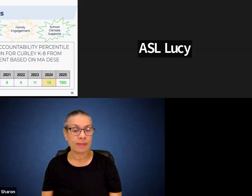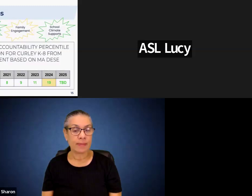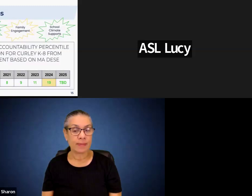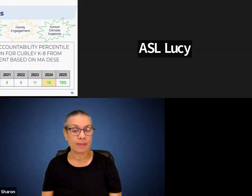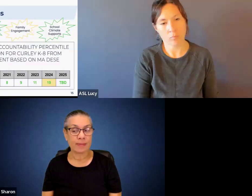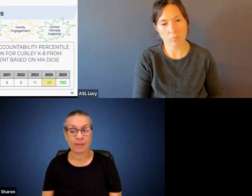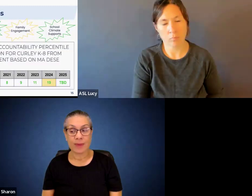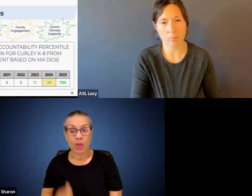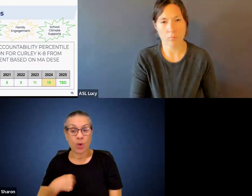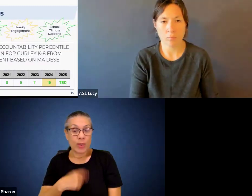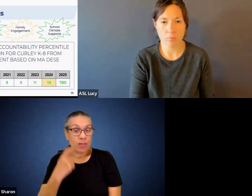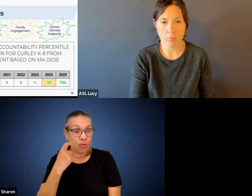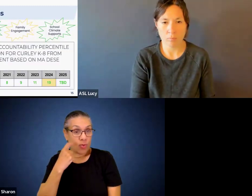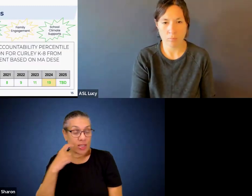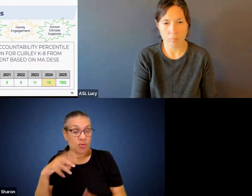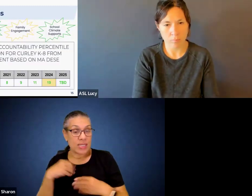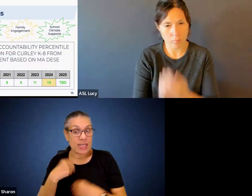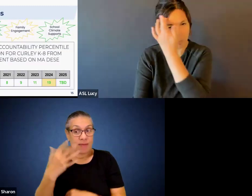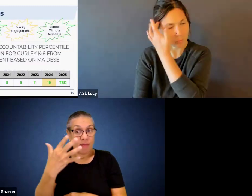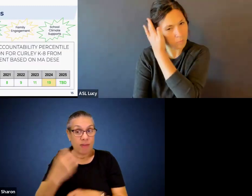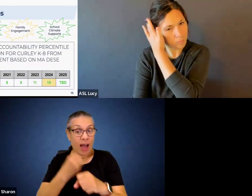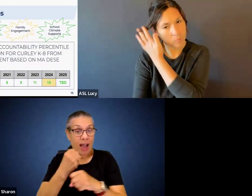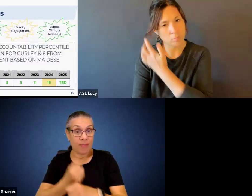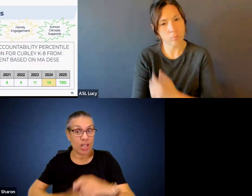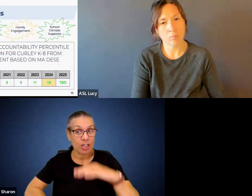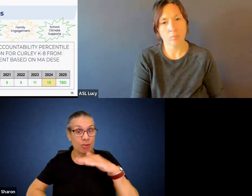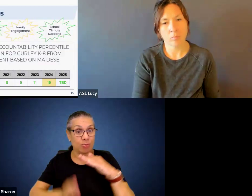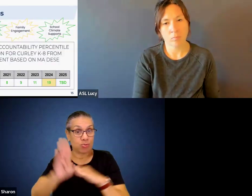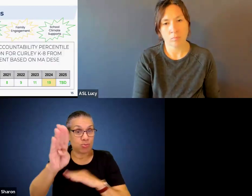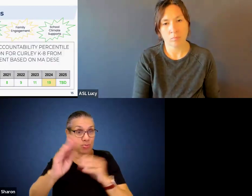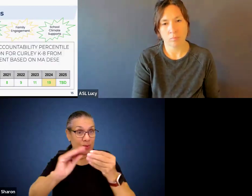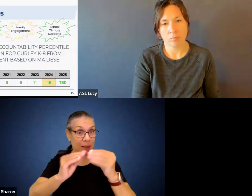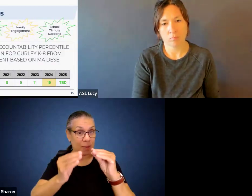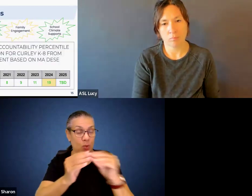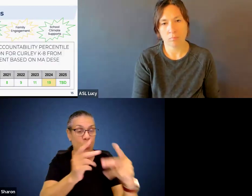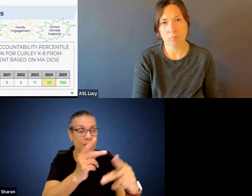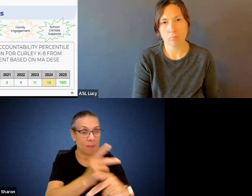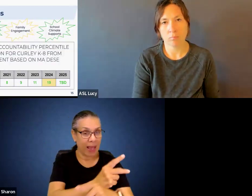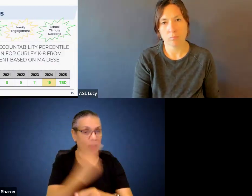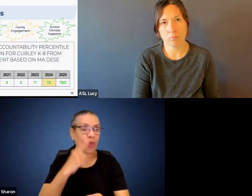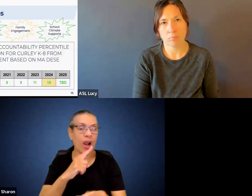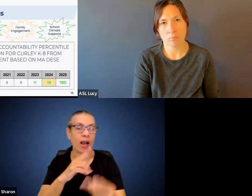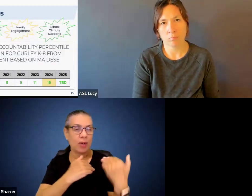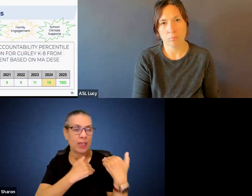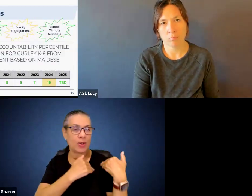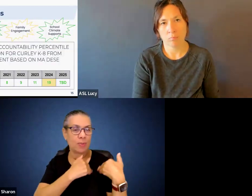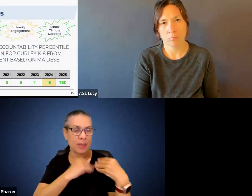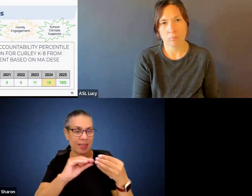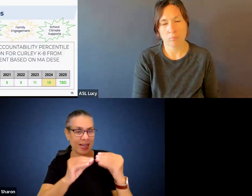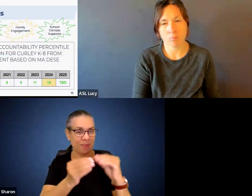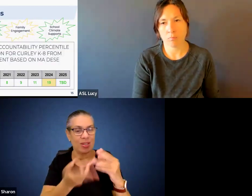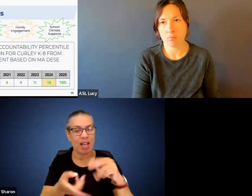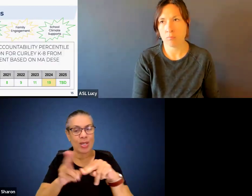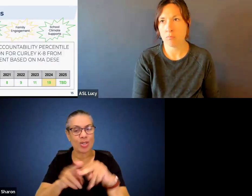We have recently just achieved a 5-year high in terms of MCAS math and literacy growth for our accountability level, which has now increased to